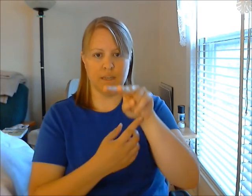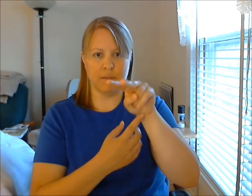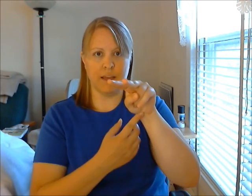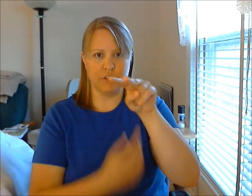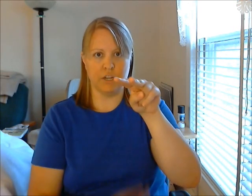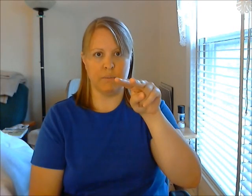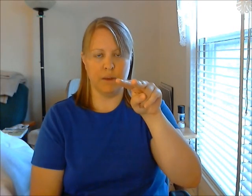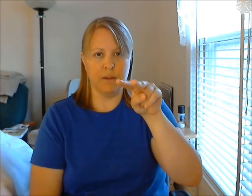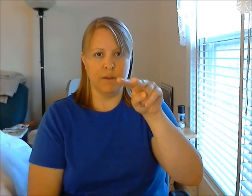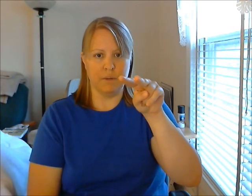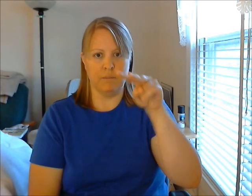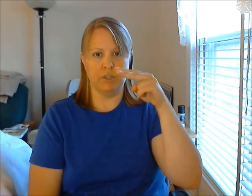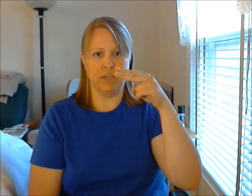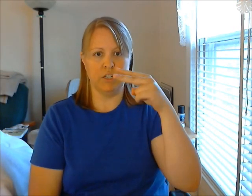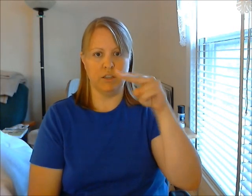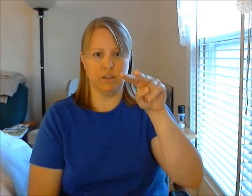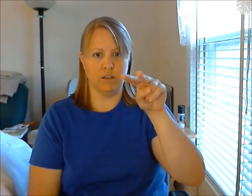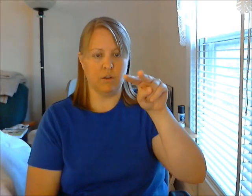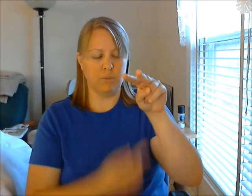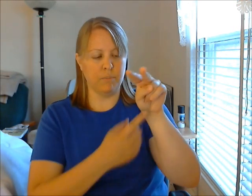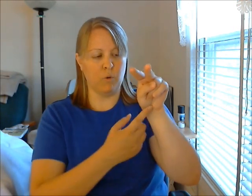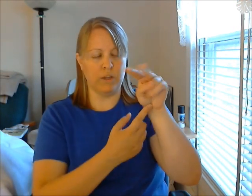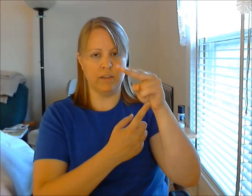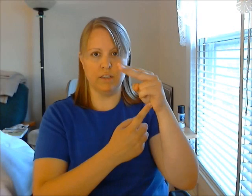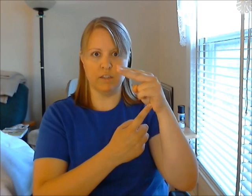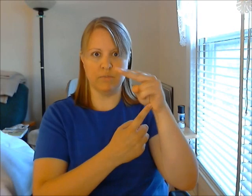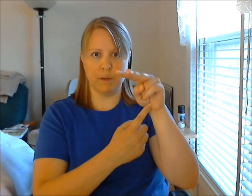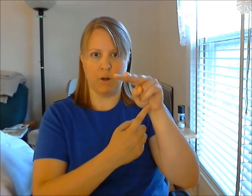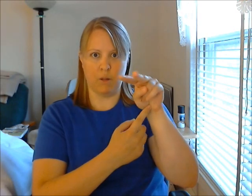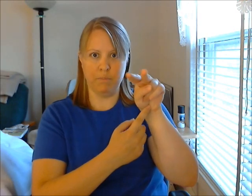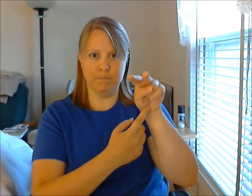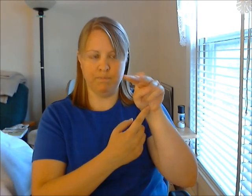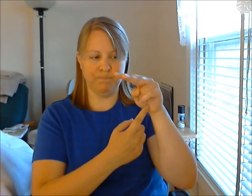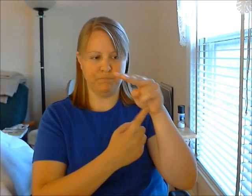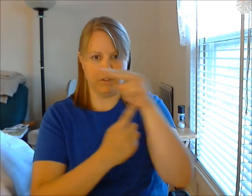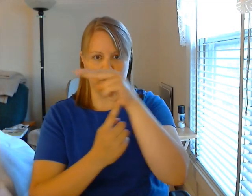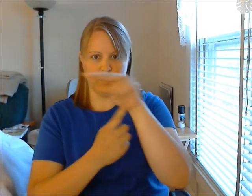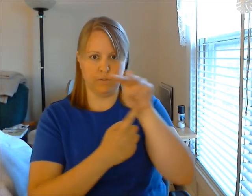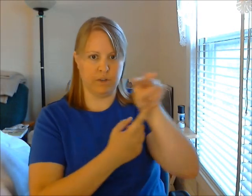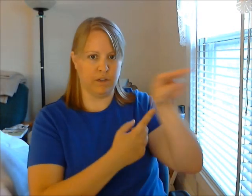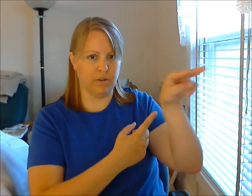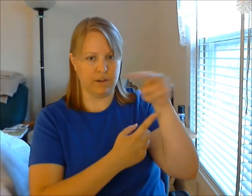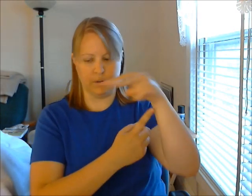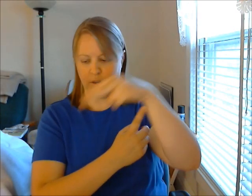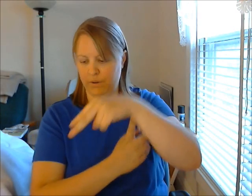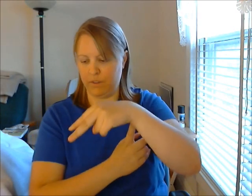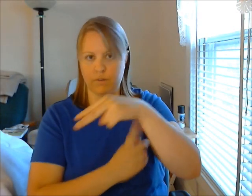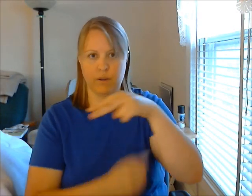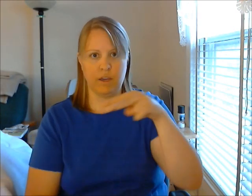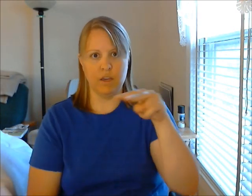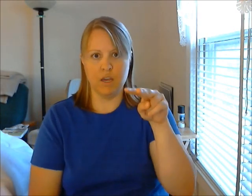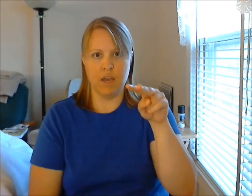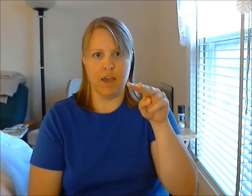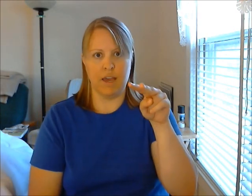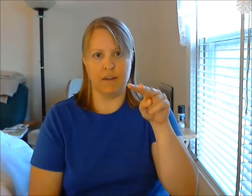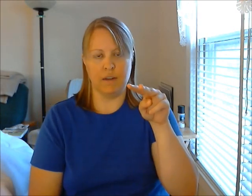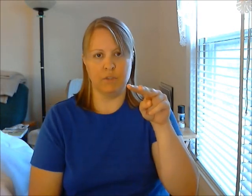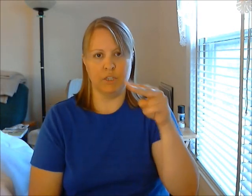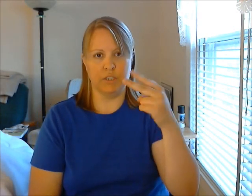hand shape, but I'm changing the orientation of my palm, going this way, going that way, going this way, and I'm changing